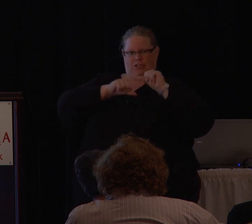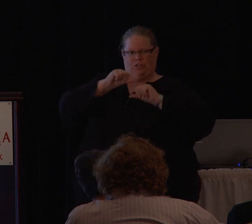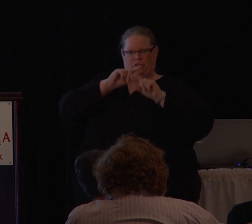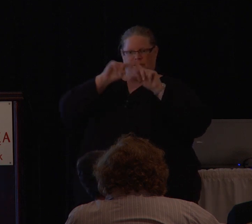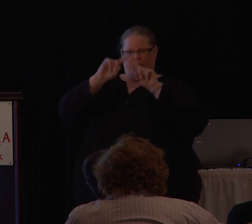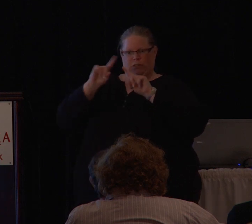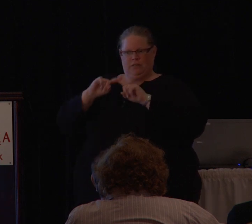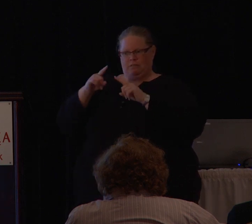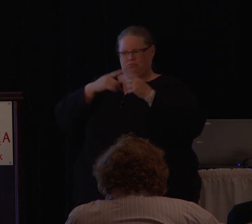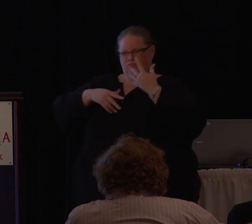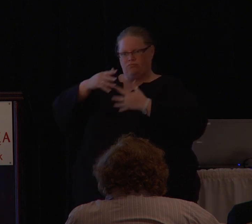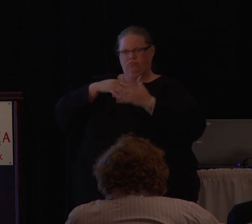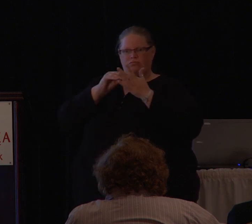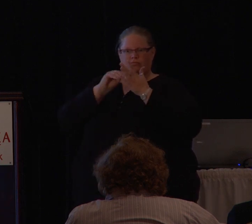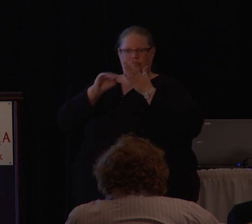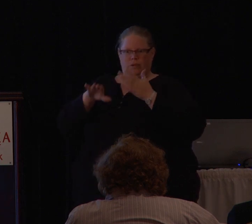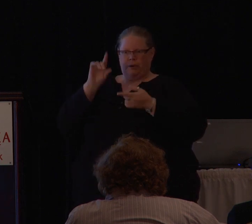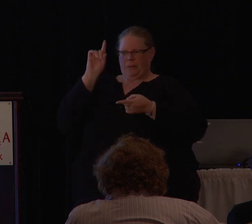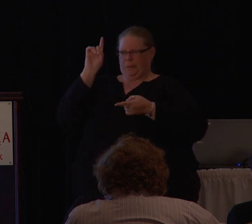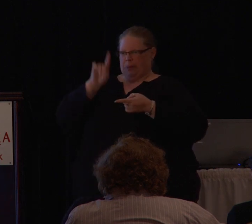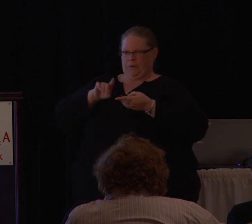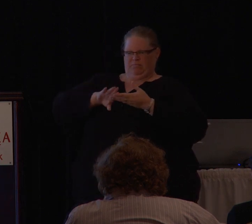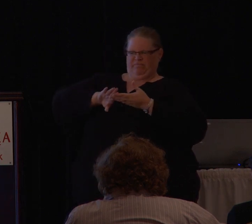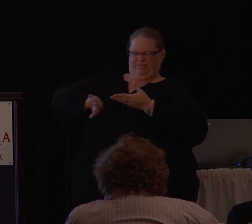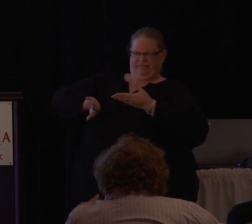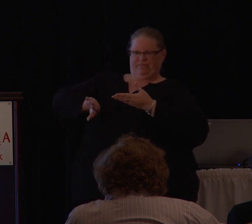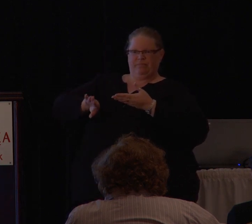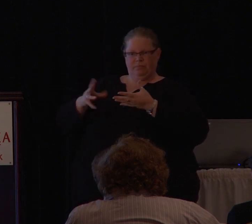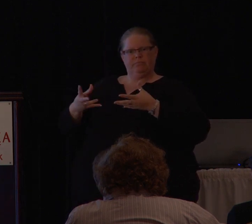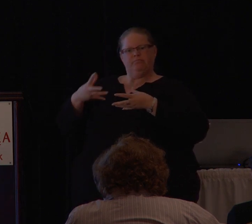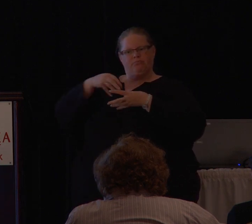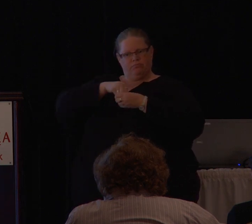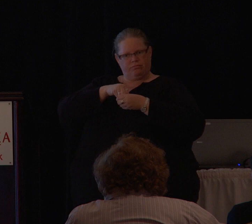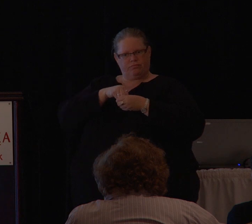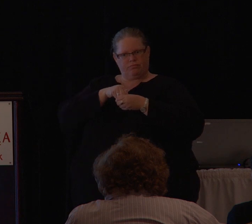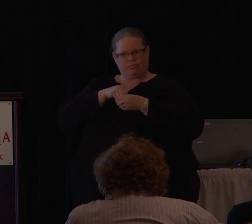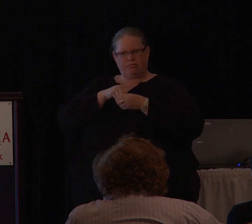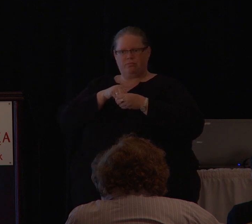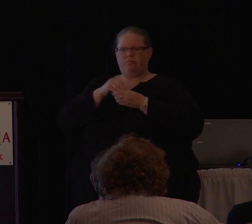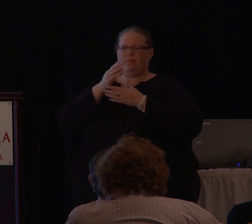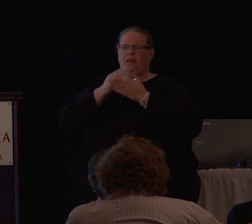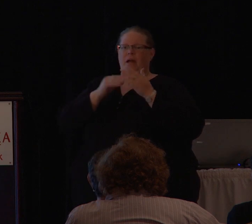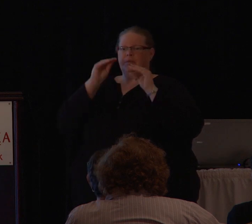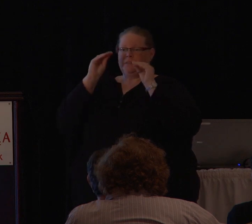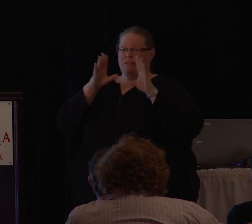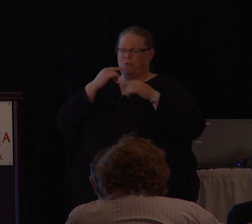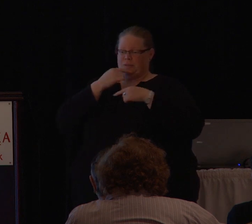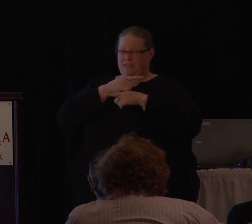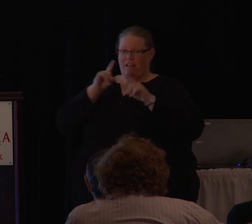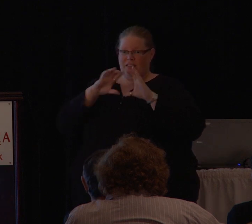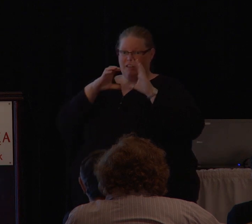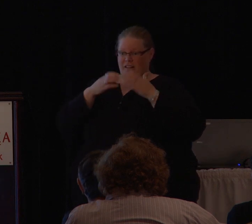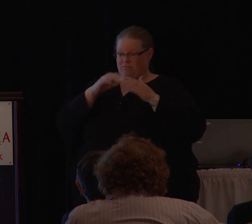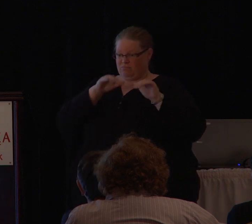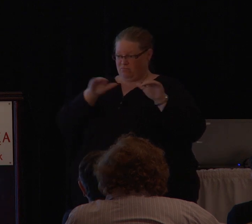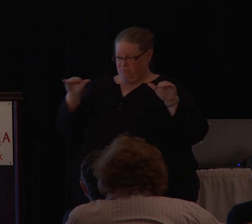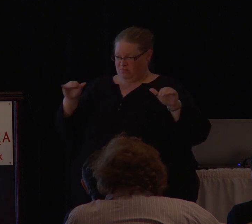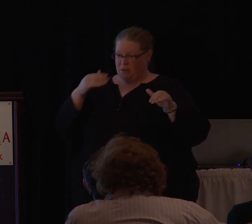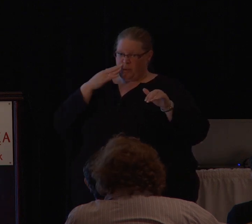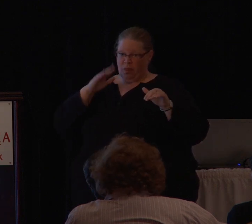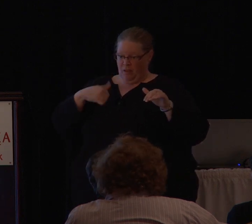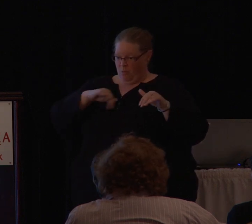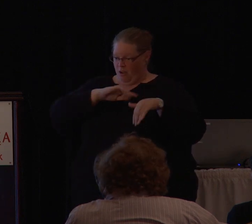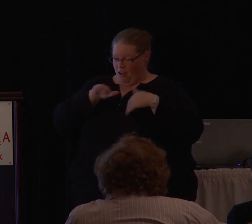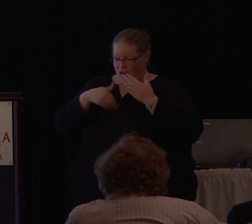among students and minimizing exclusion. A lot of them, they would tell the kids in their class at the beginning of the year, we're all different and